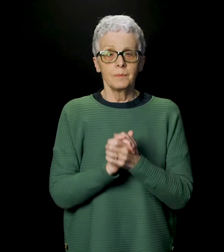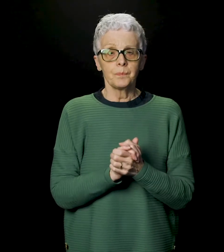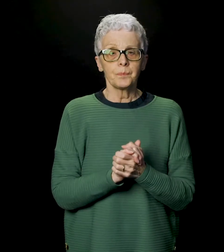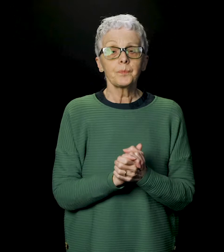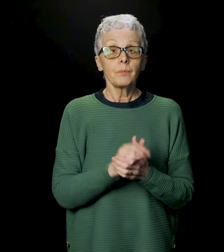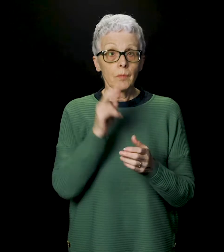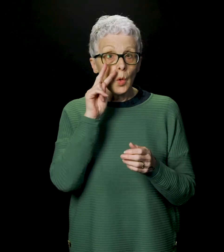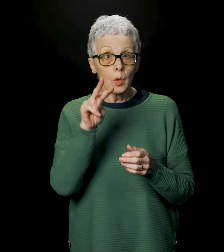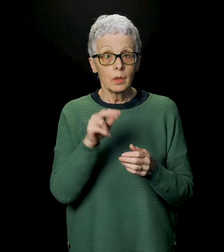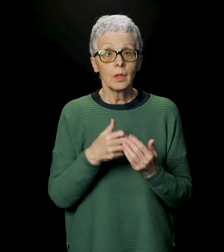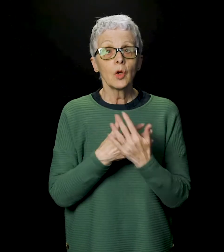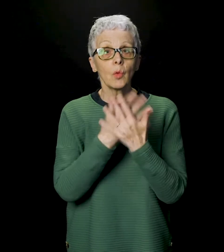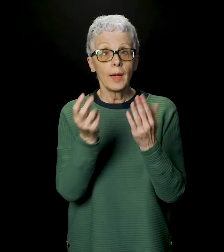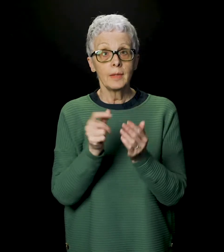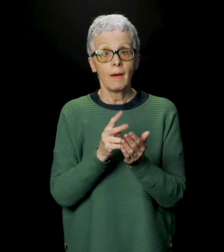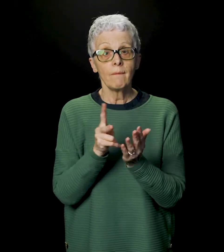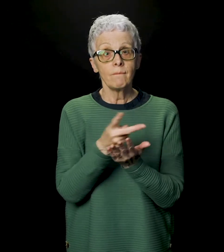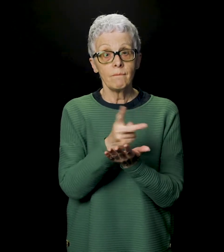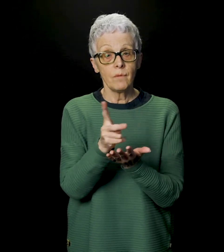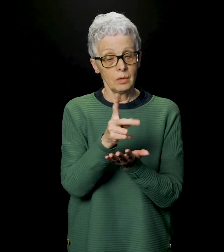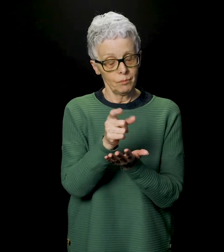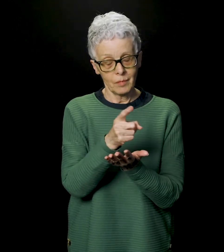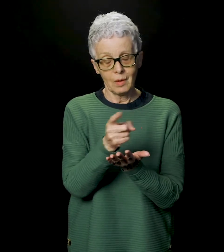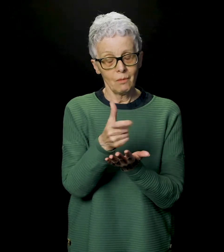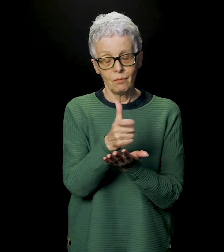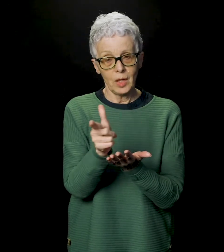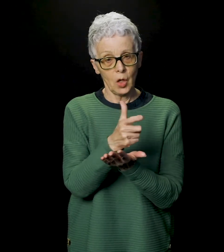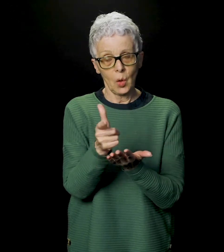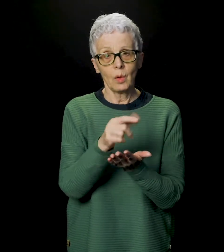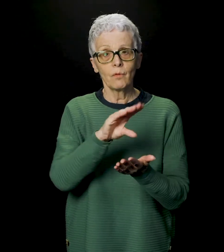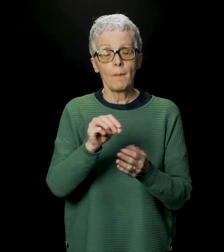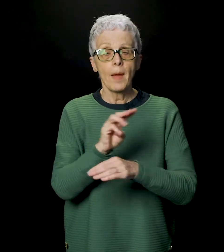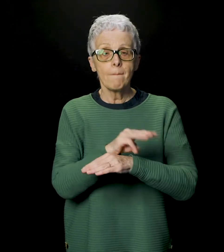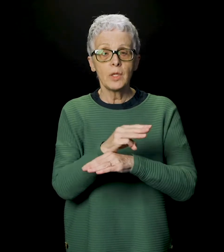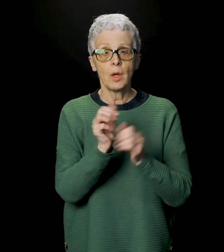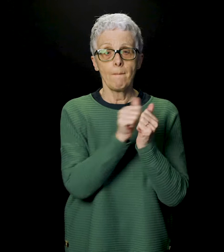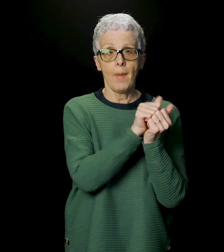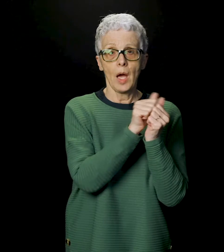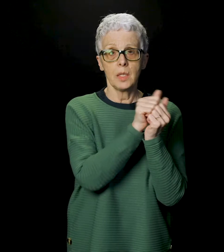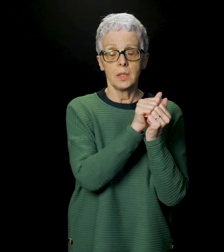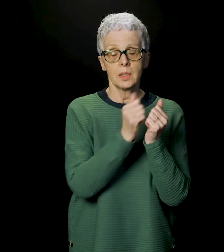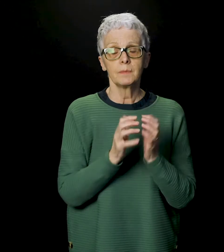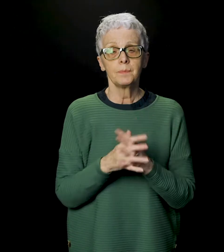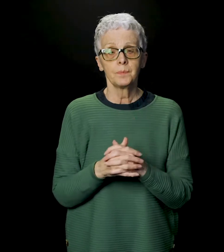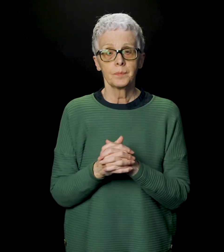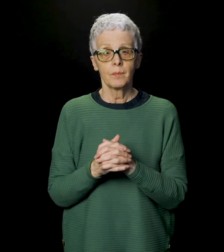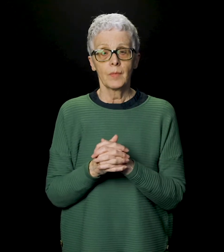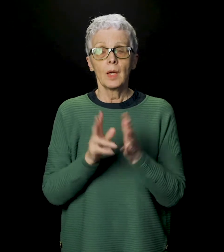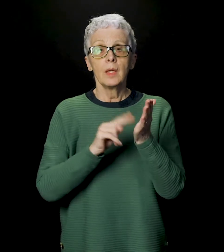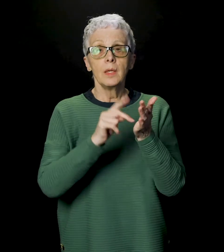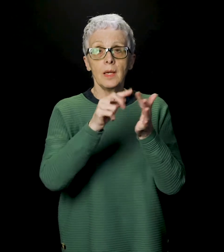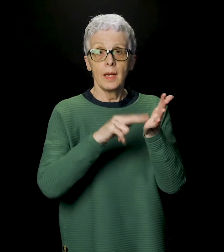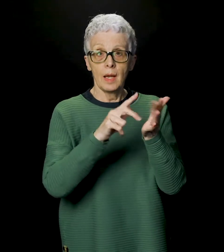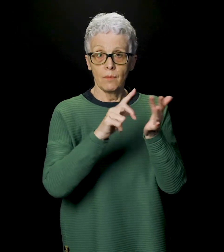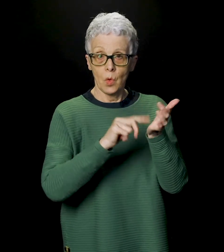watch another great video from one of our mission partners, our supported missionaries, Neville and